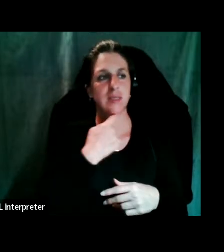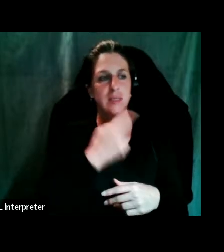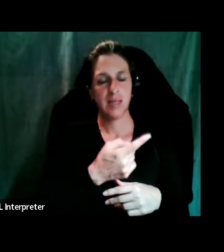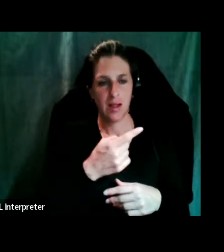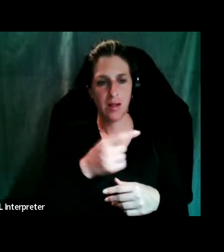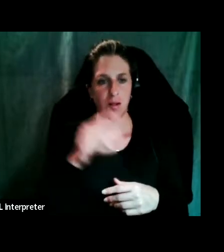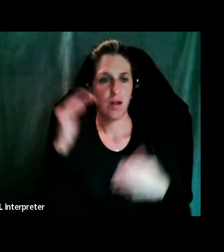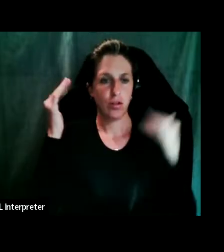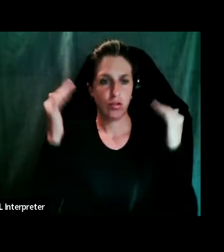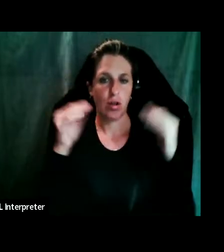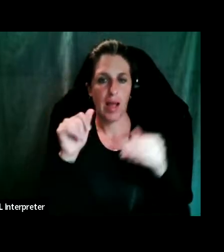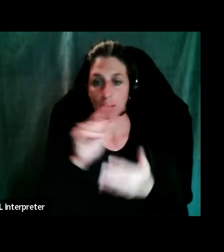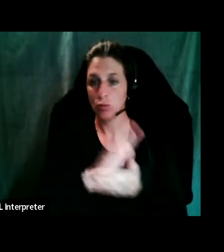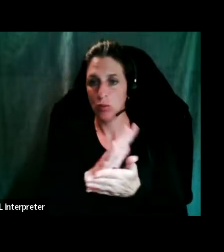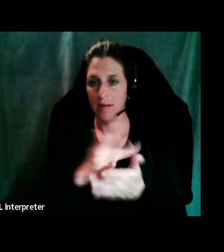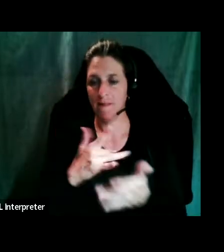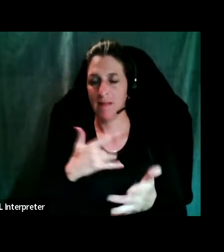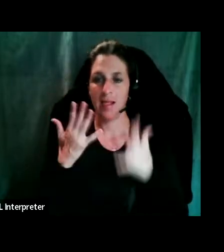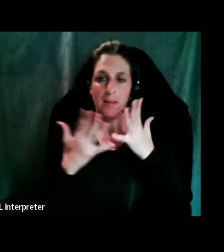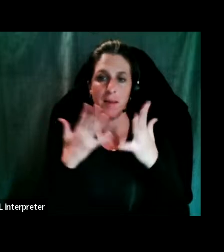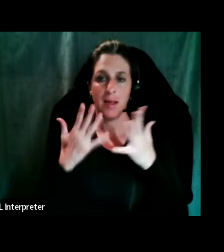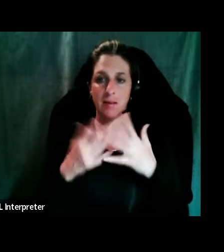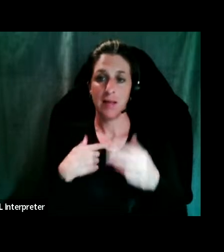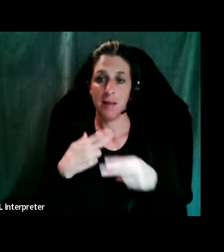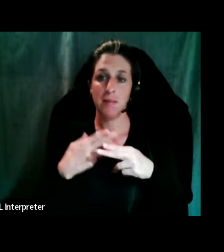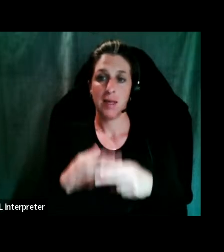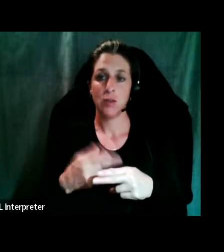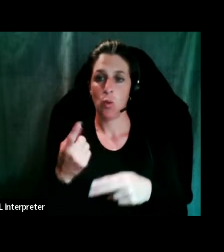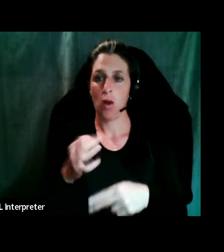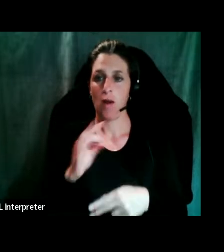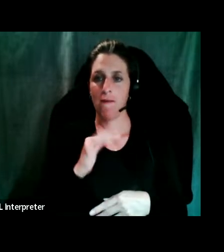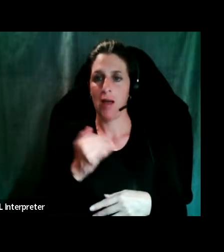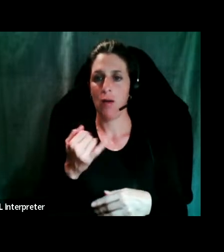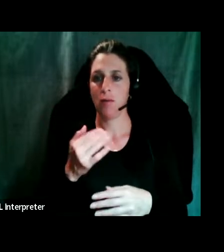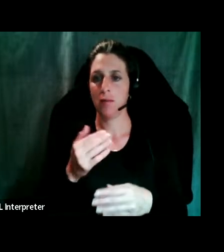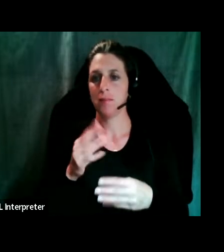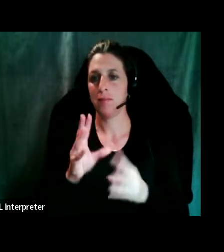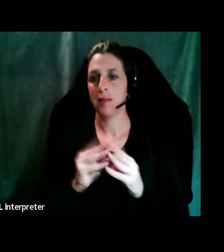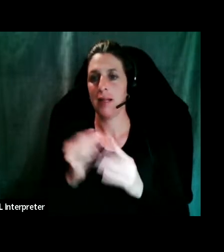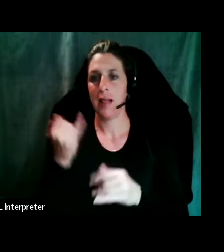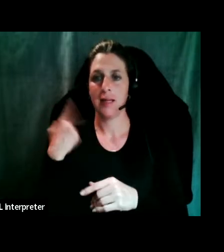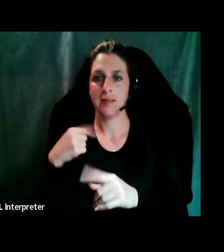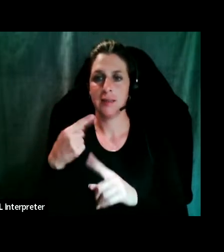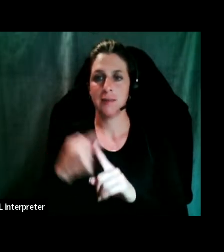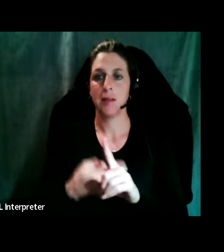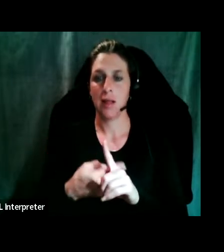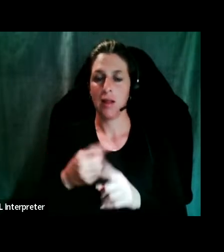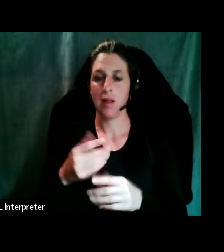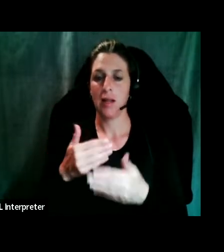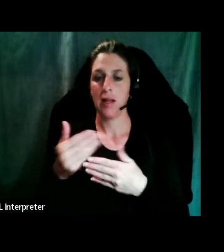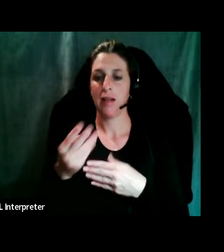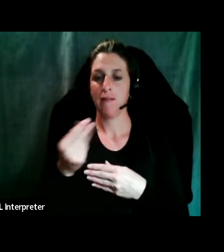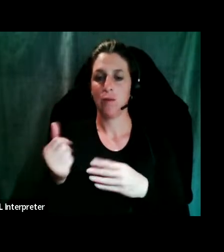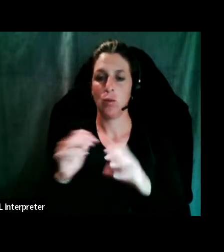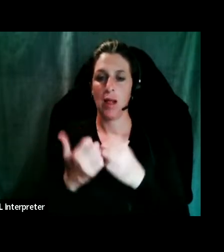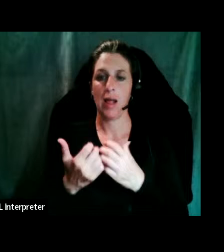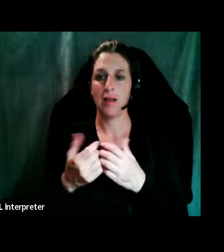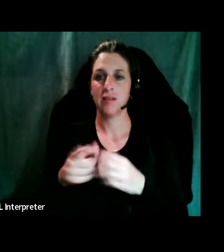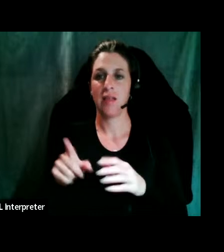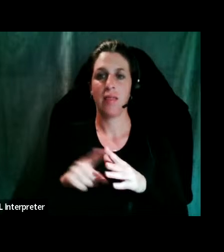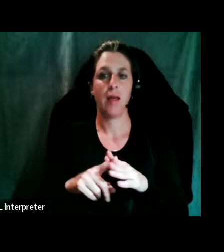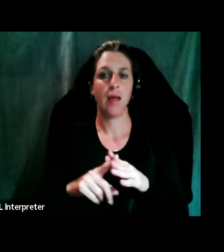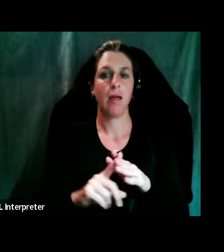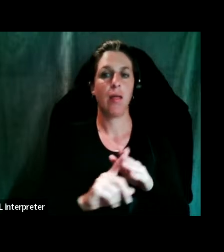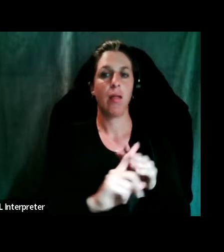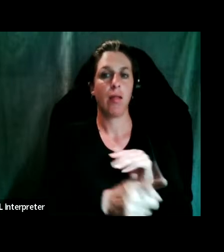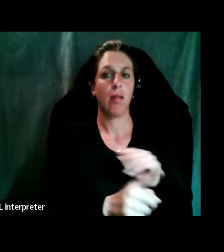embarrassed. And I mentioned this at at one of our meetings last month. And so for the next few classes, they kind of ditched that class. Now it's